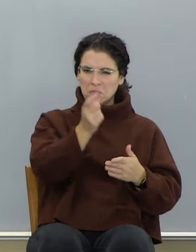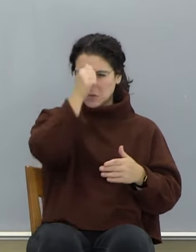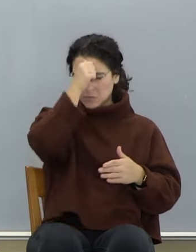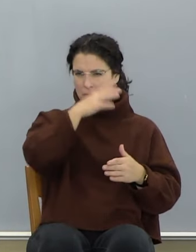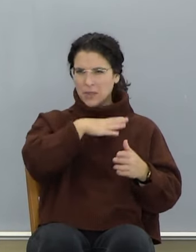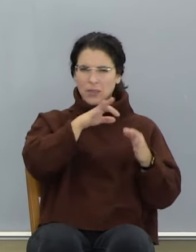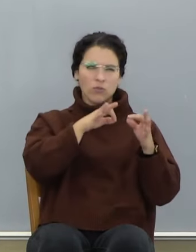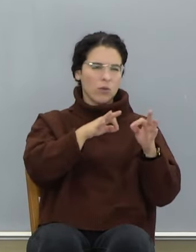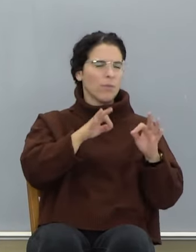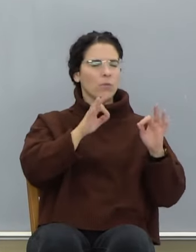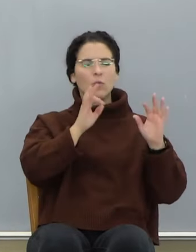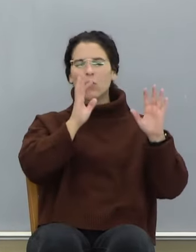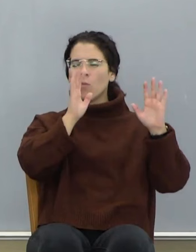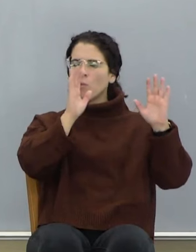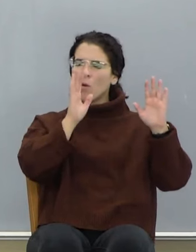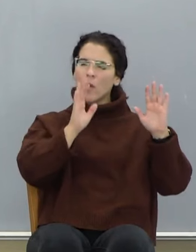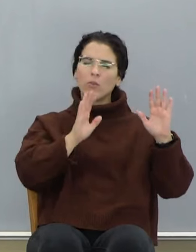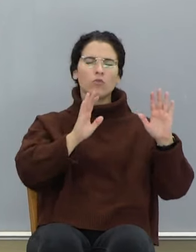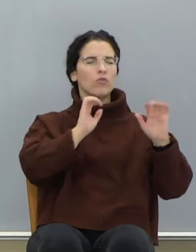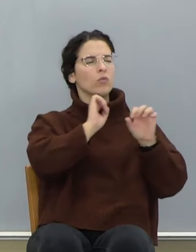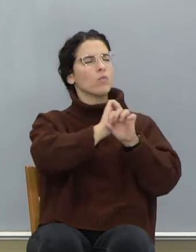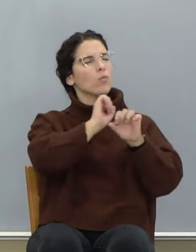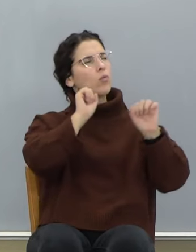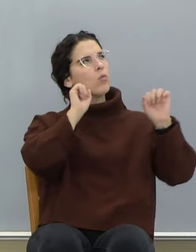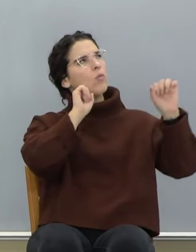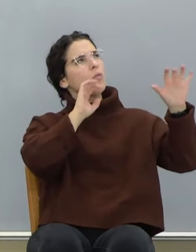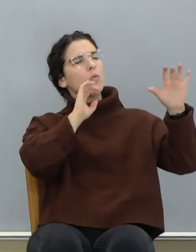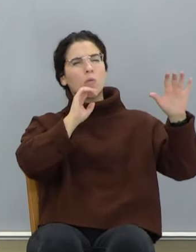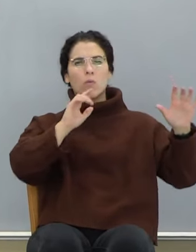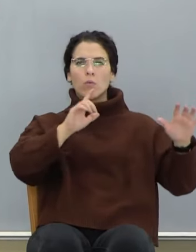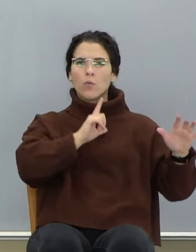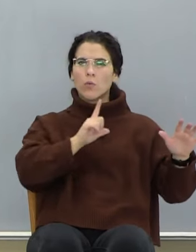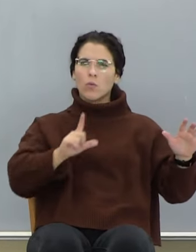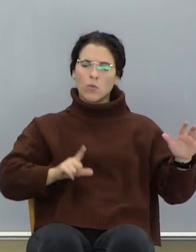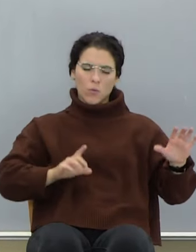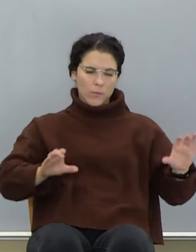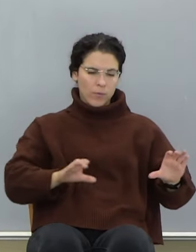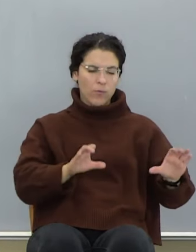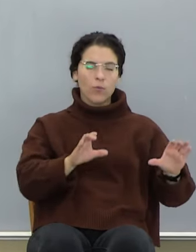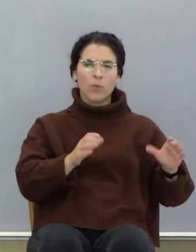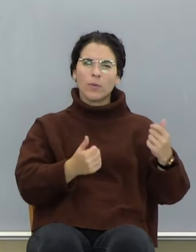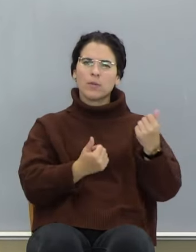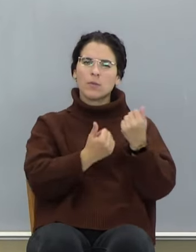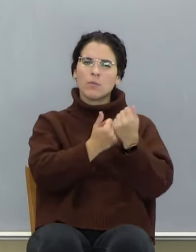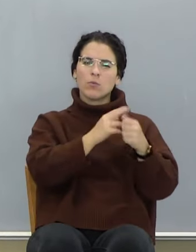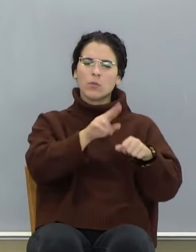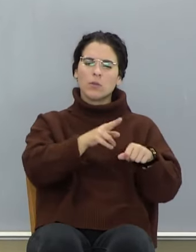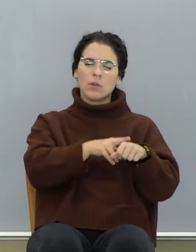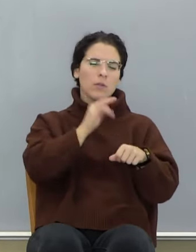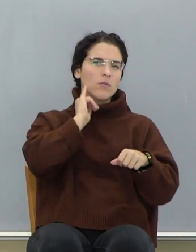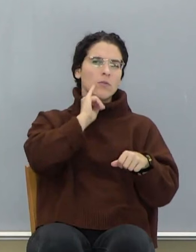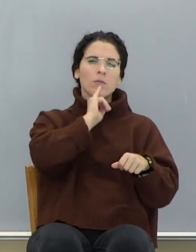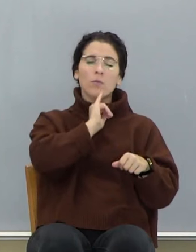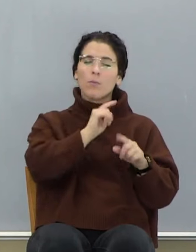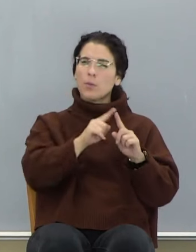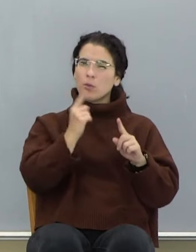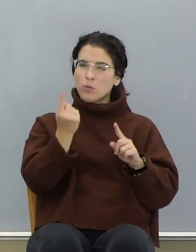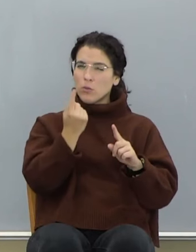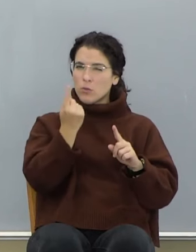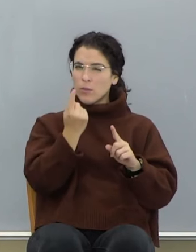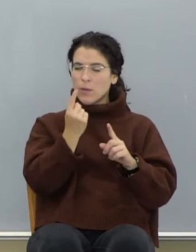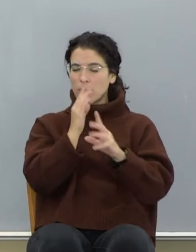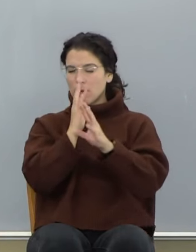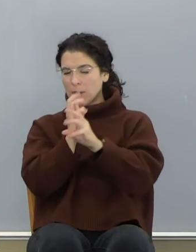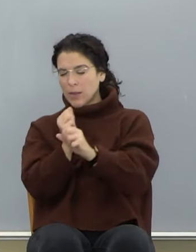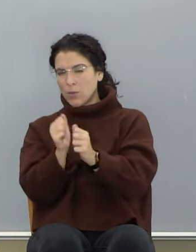the wondrous works that the Lord performed on behalf of the nation of Israel, but there's also something fascinating with